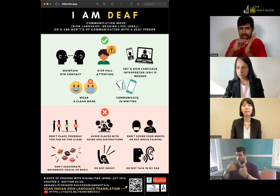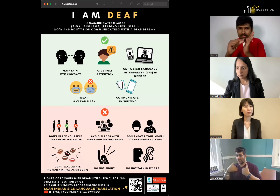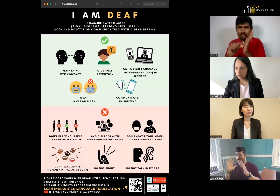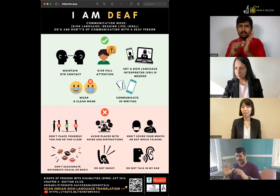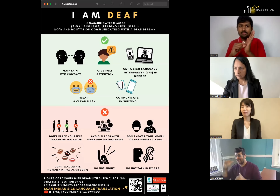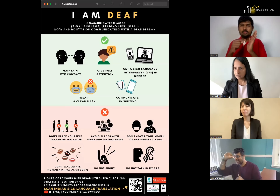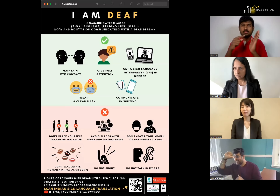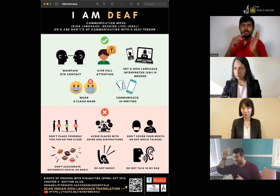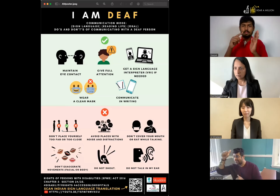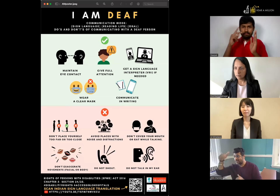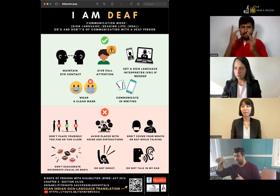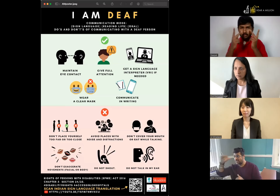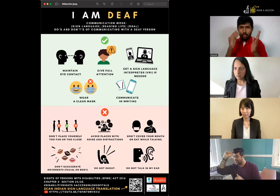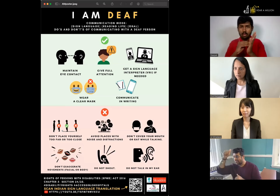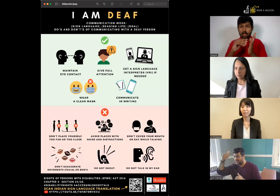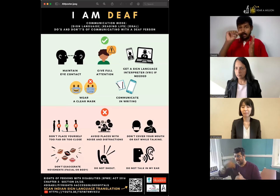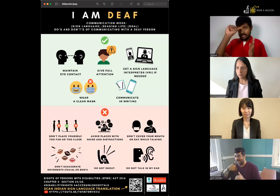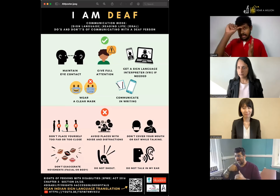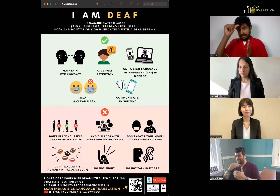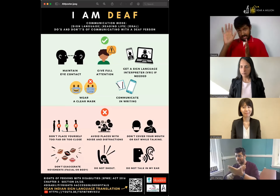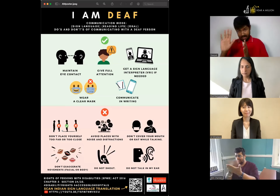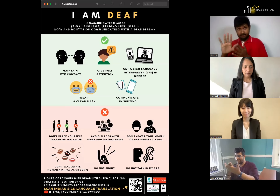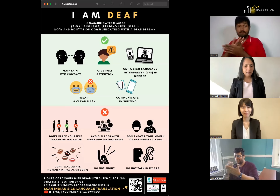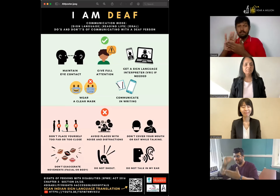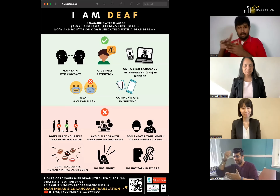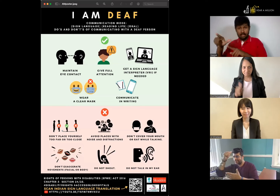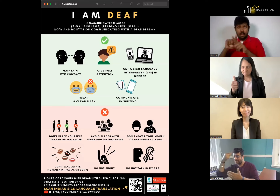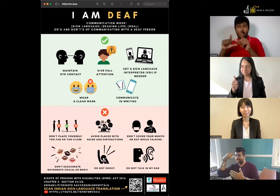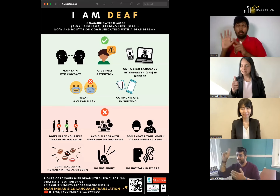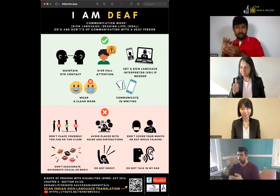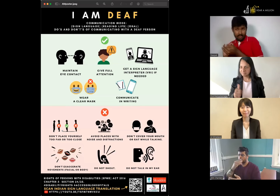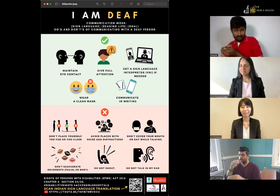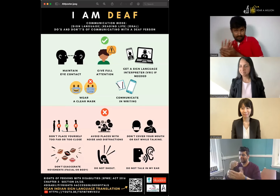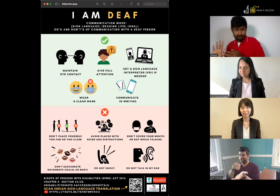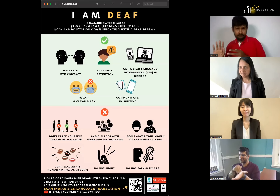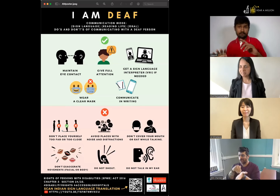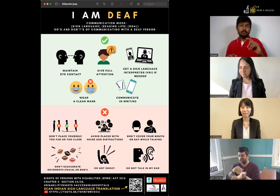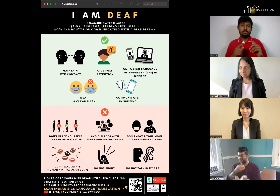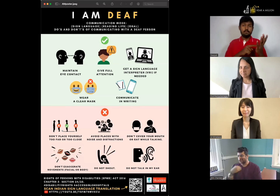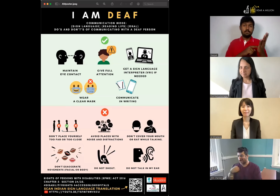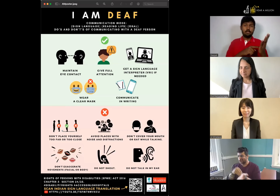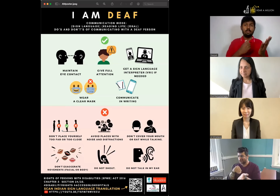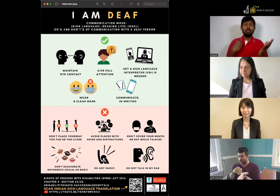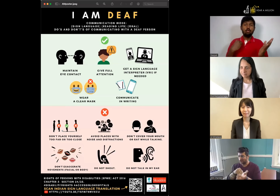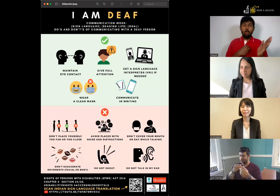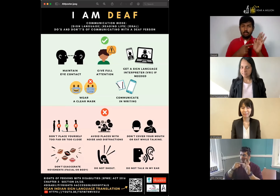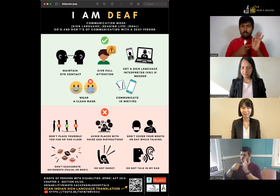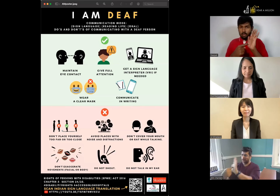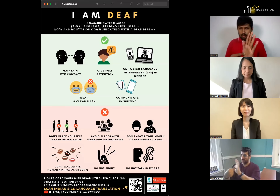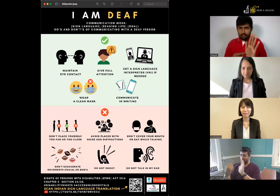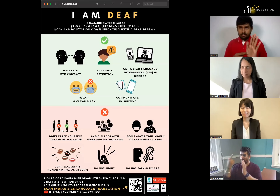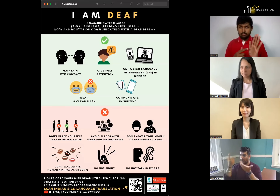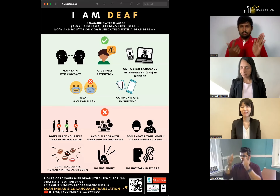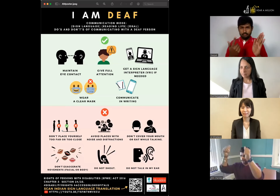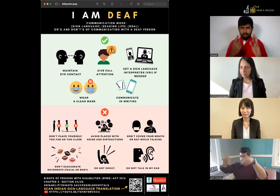So this is the visual that was created, and we still have the videos, and we showed it to